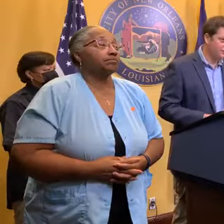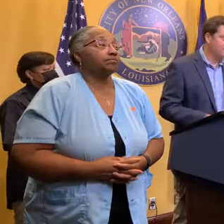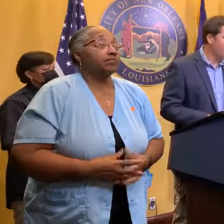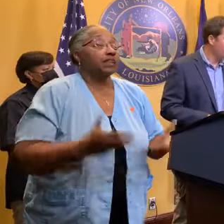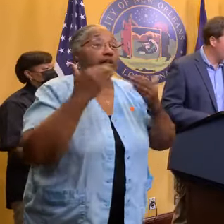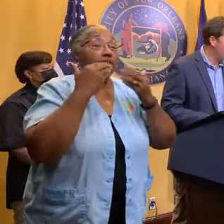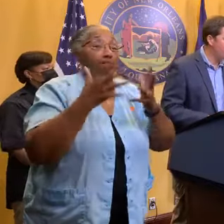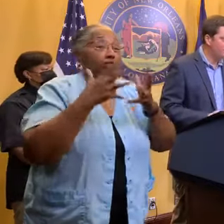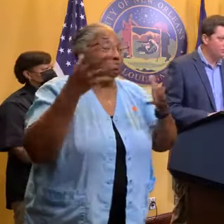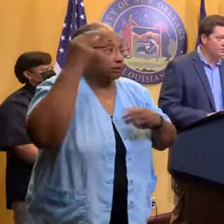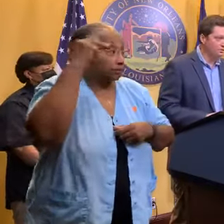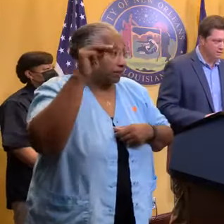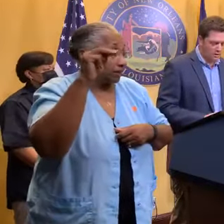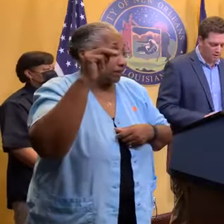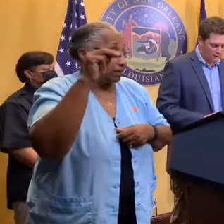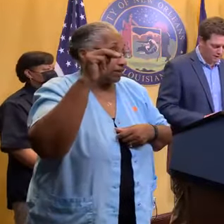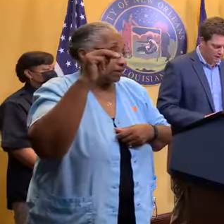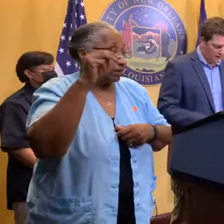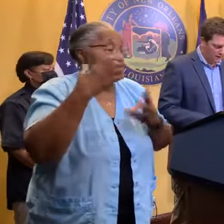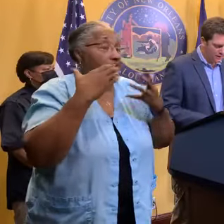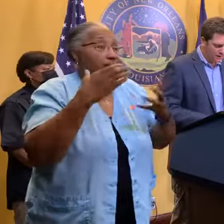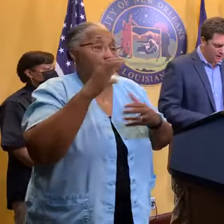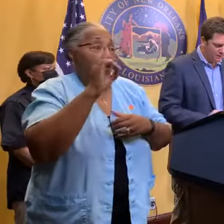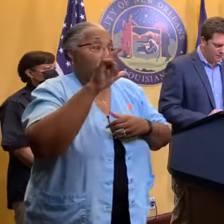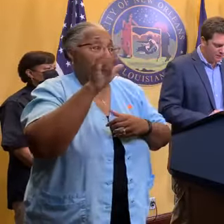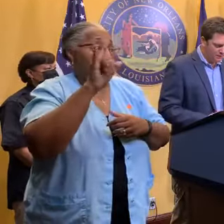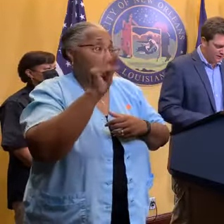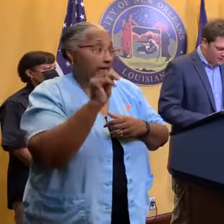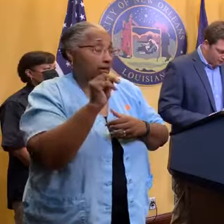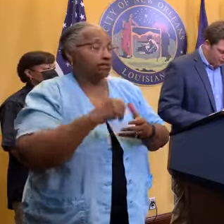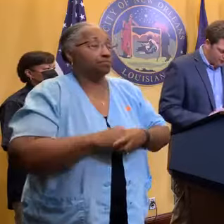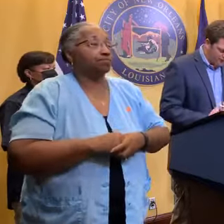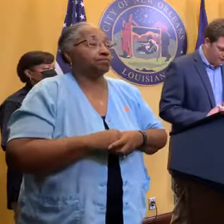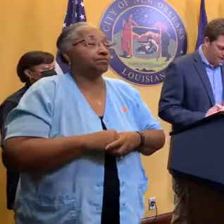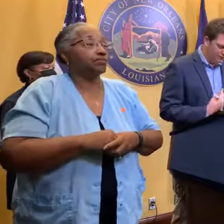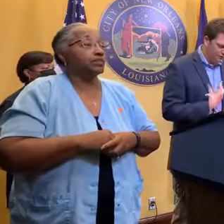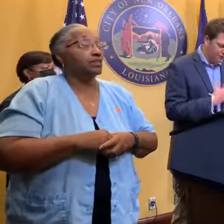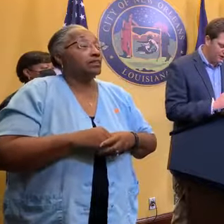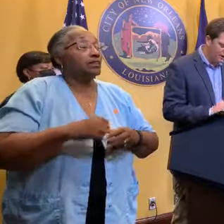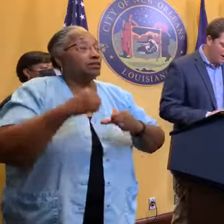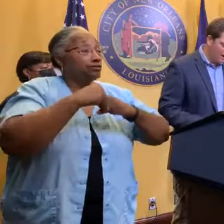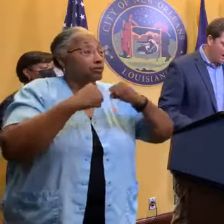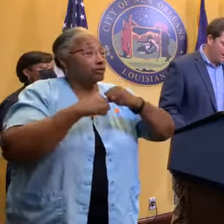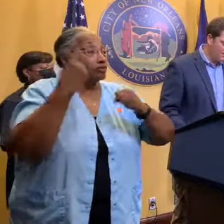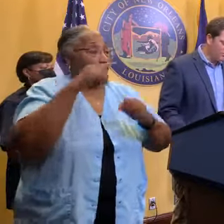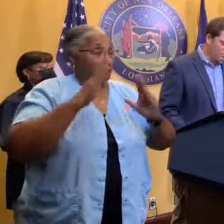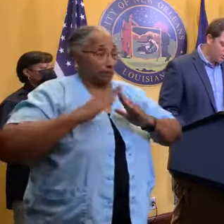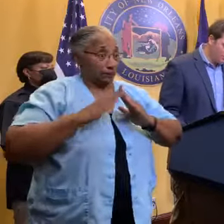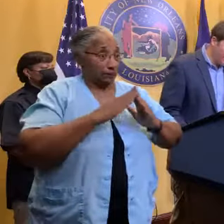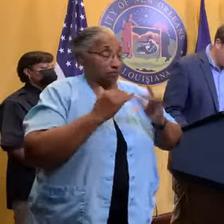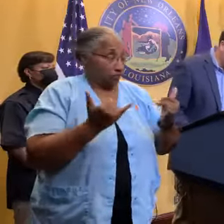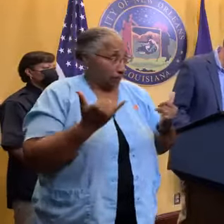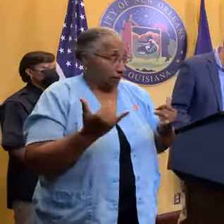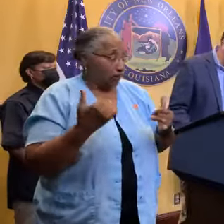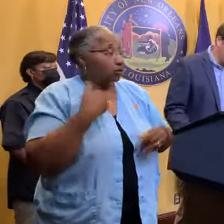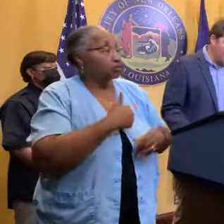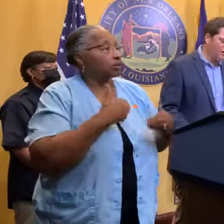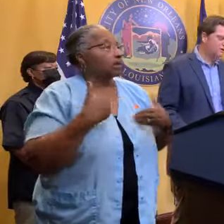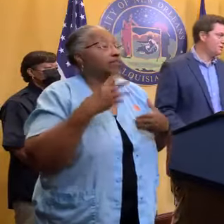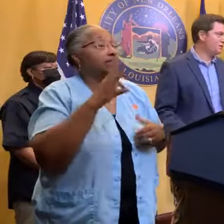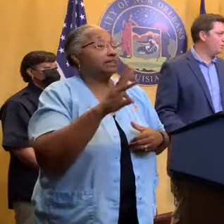Thank you so much, Mayor. Thank you so much, Colin. On the infrastructure front for our city, at this moment we have 6